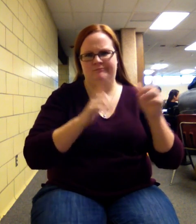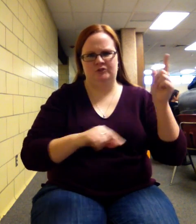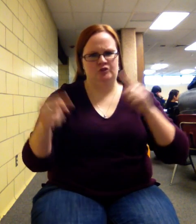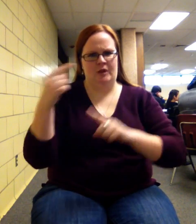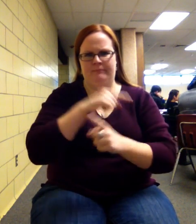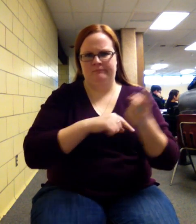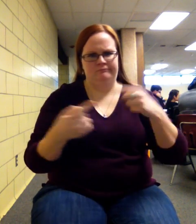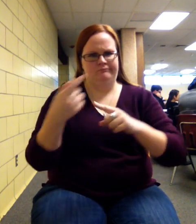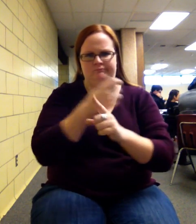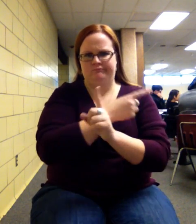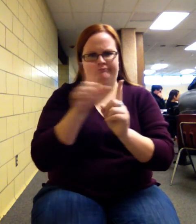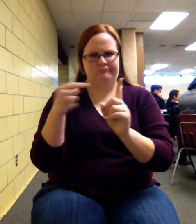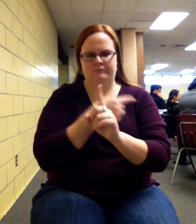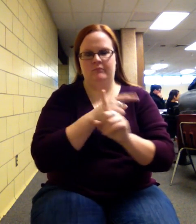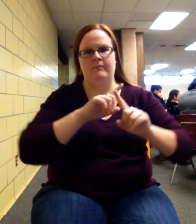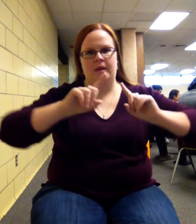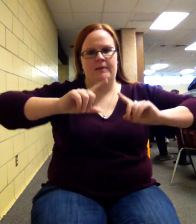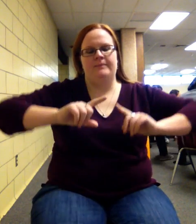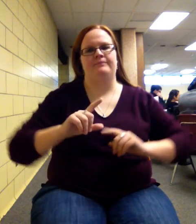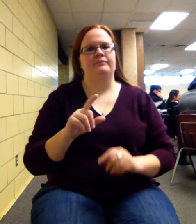computing interest rates.